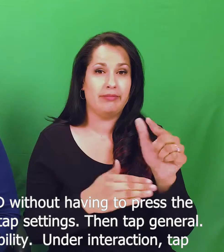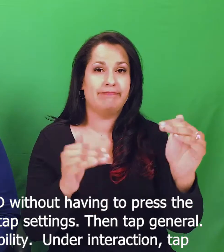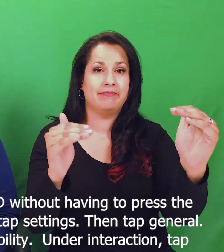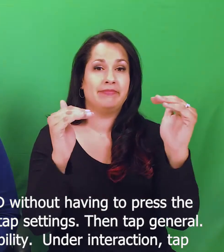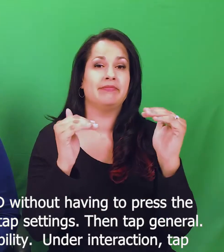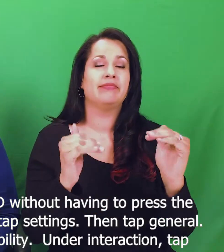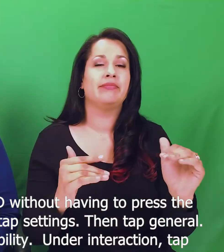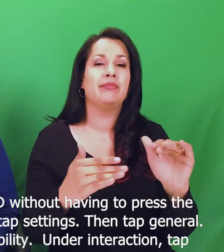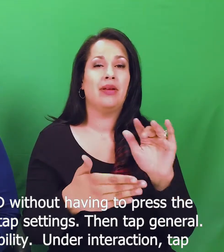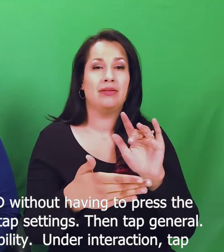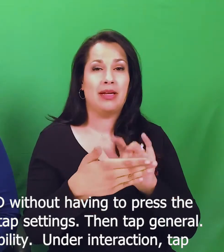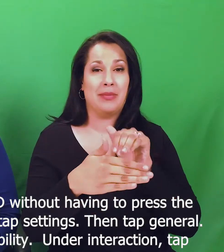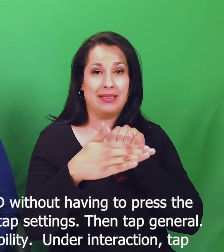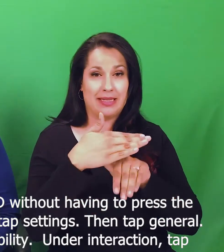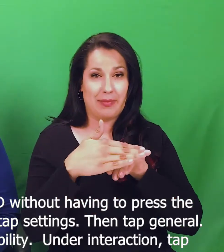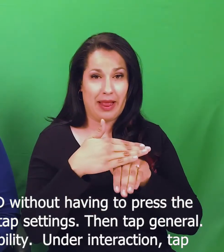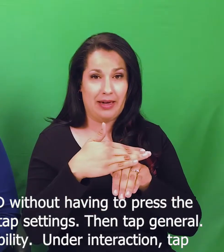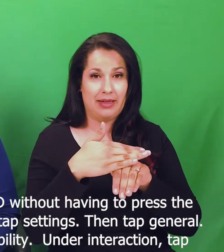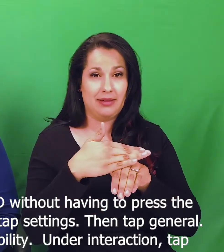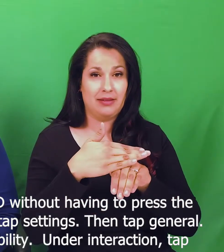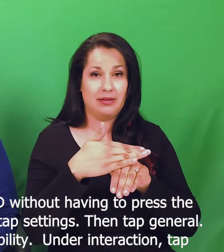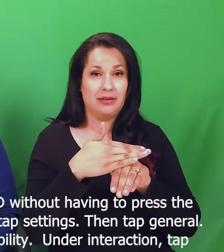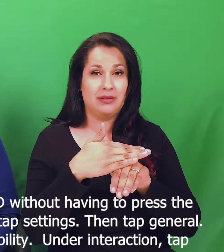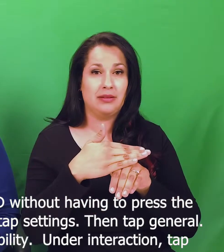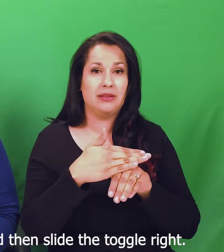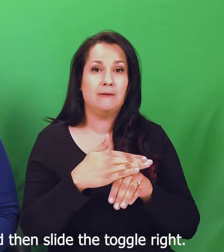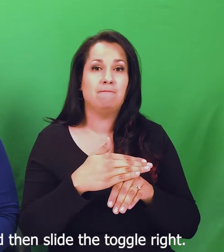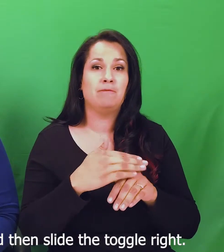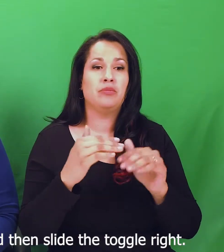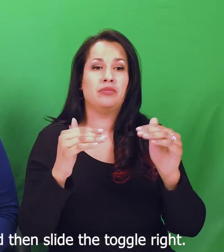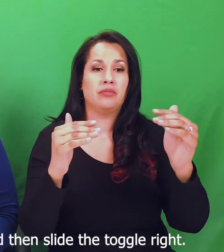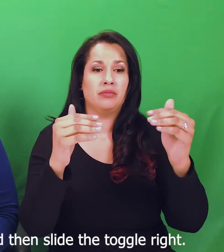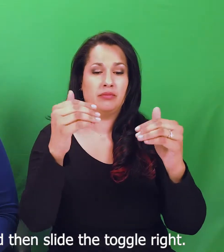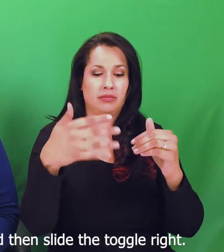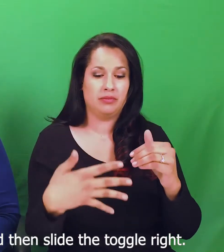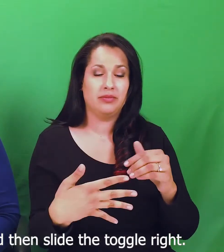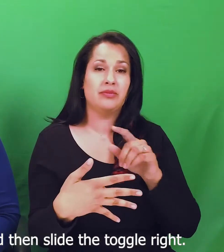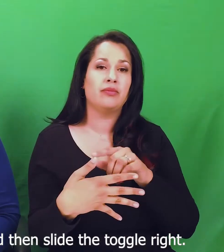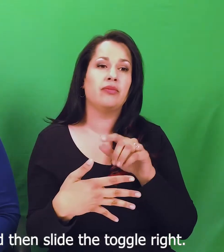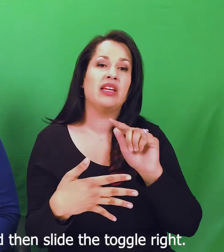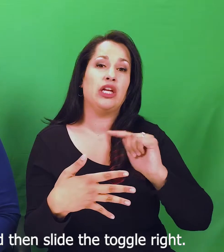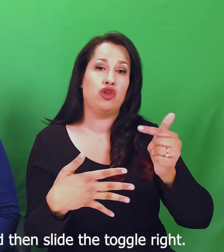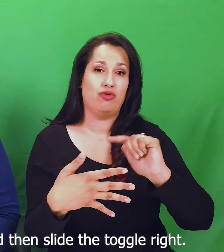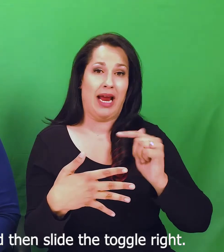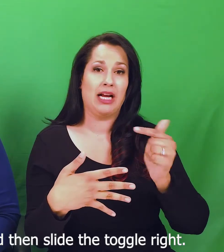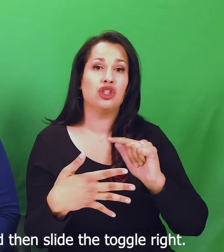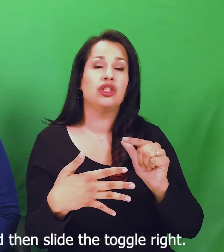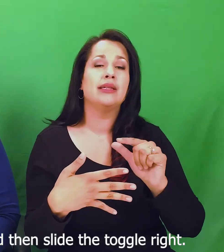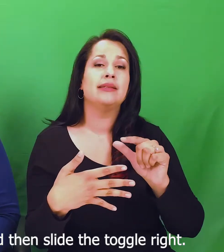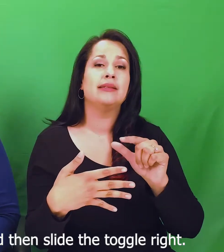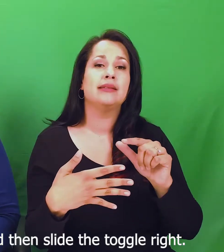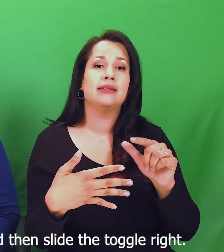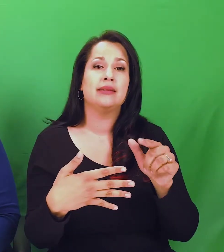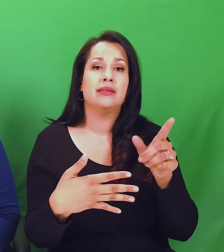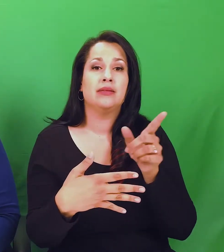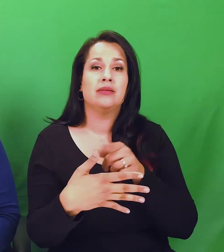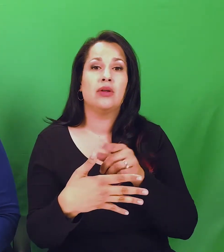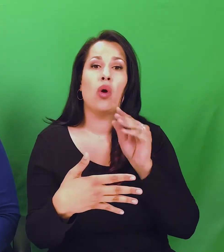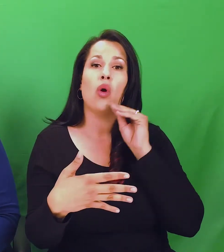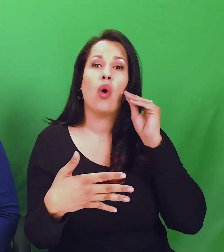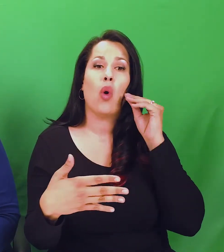Accessibility. Under Interaction, tap Home button and then slide the toggle